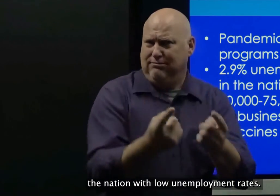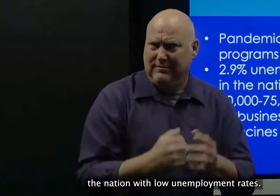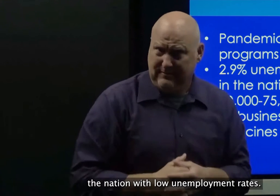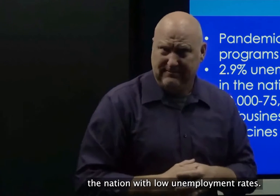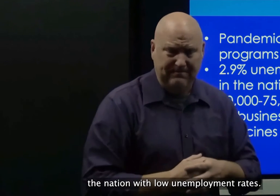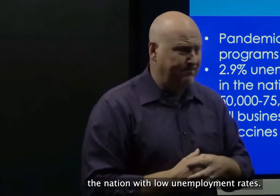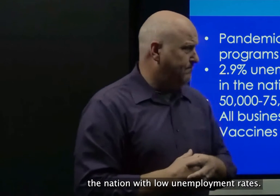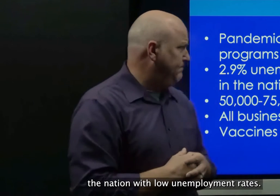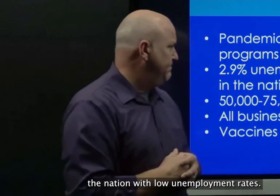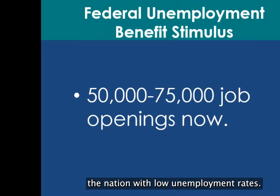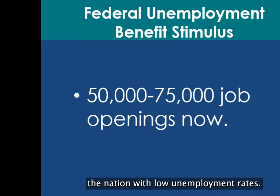low unemployment rates.